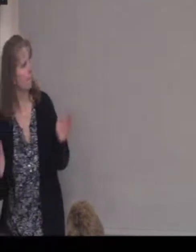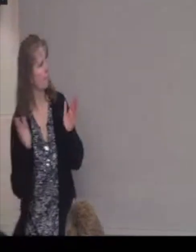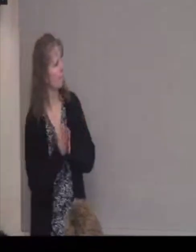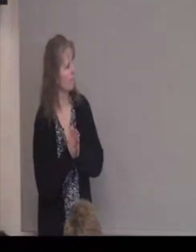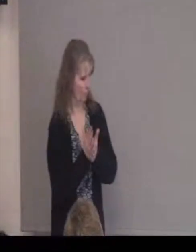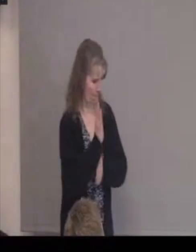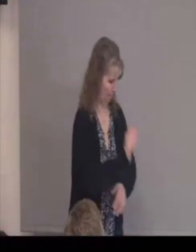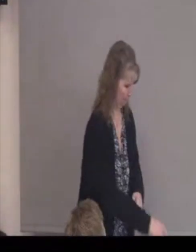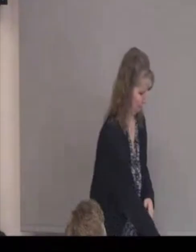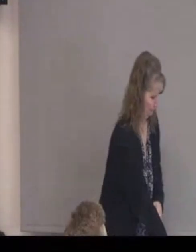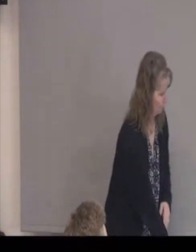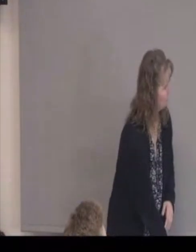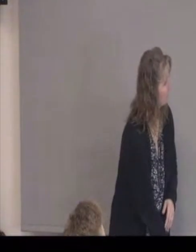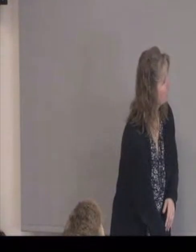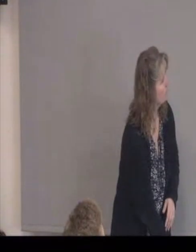amazing process.